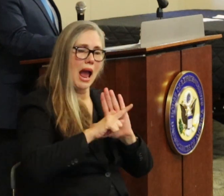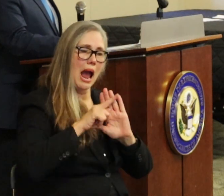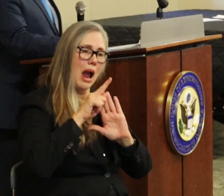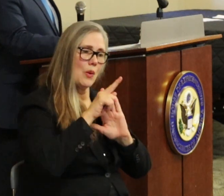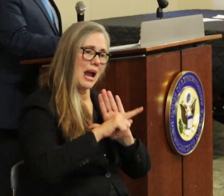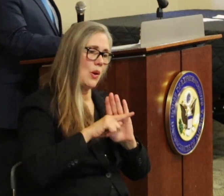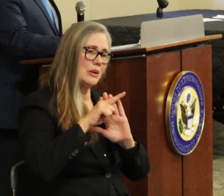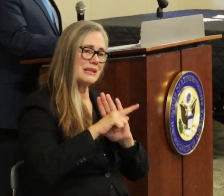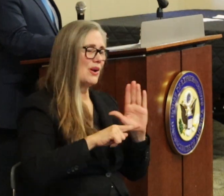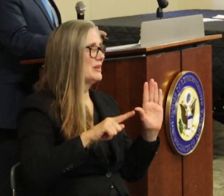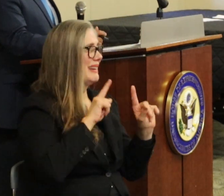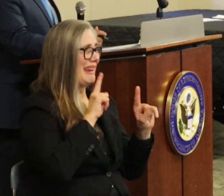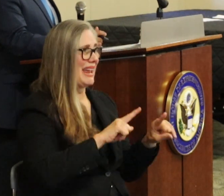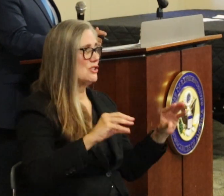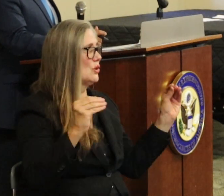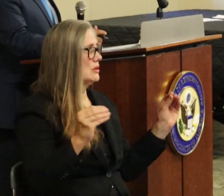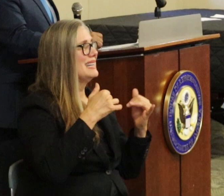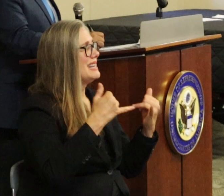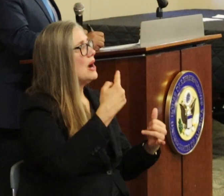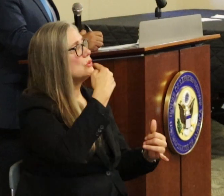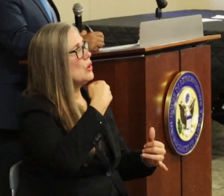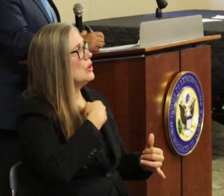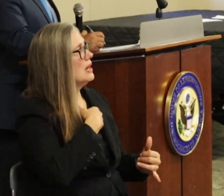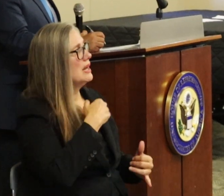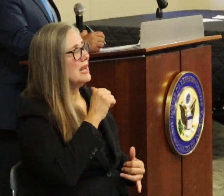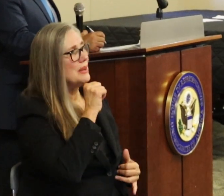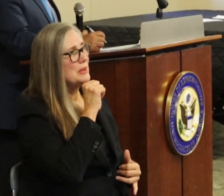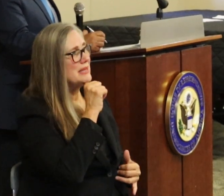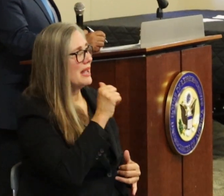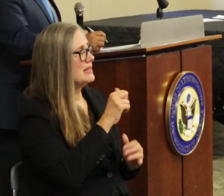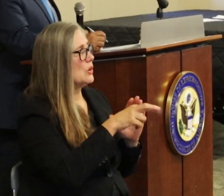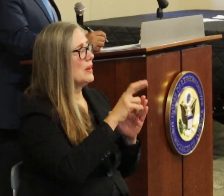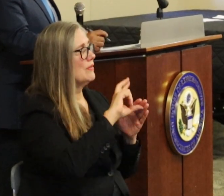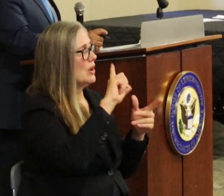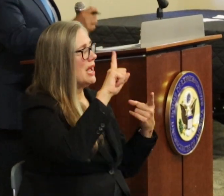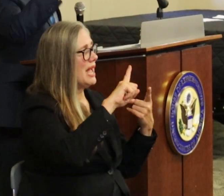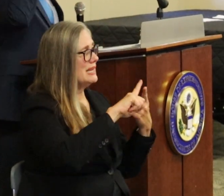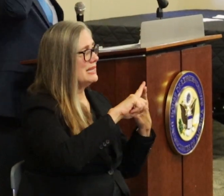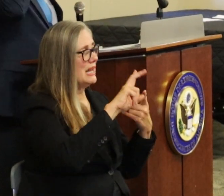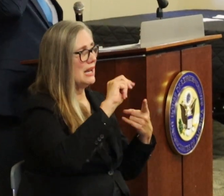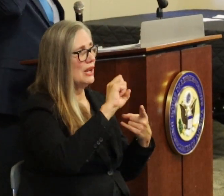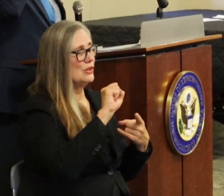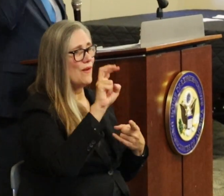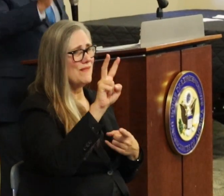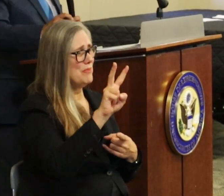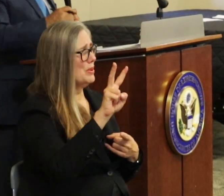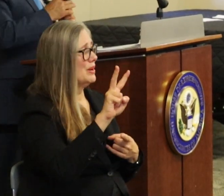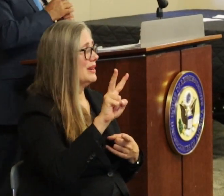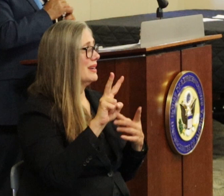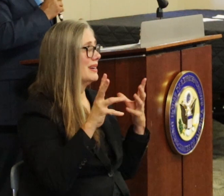getting no answer, and he may not even get reviewed until November. I